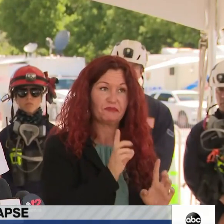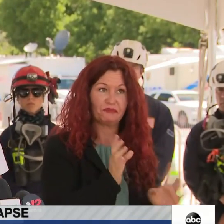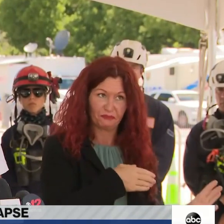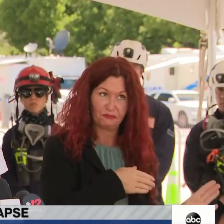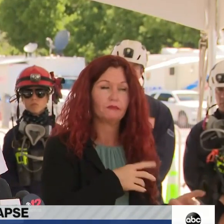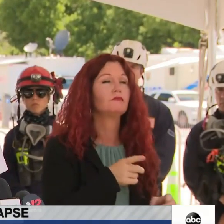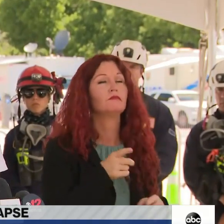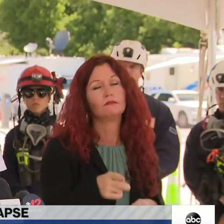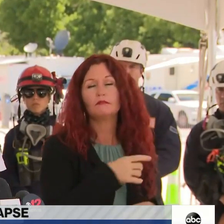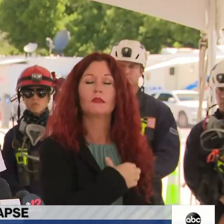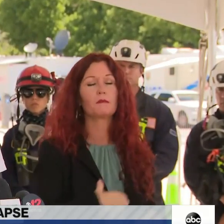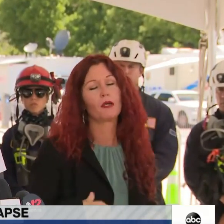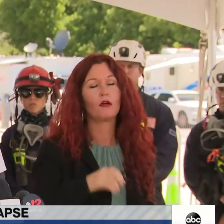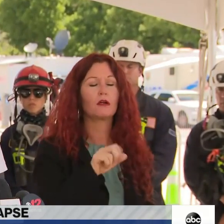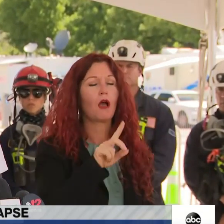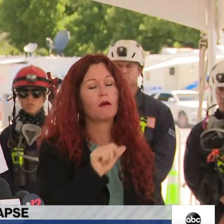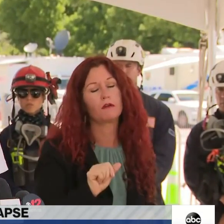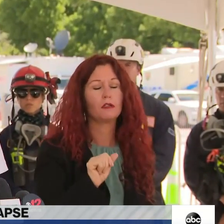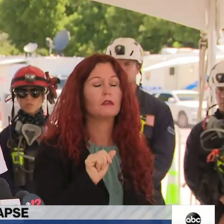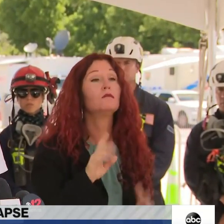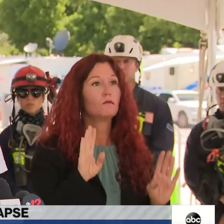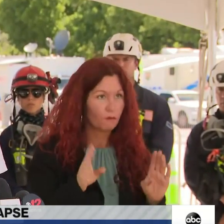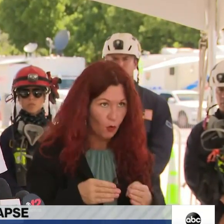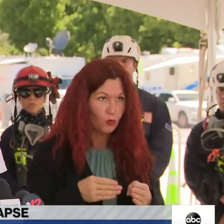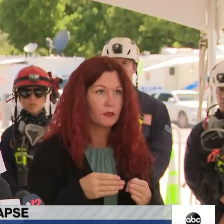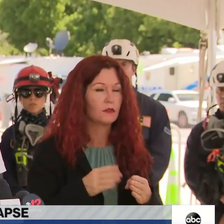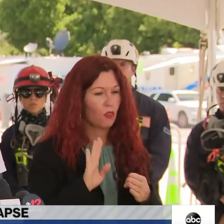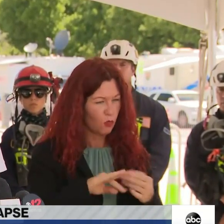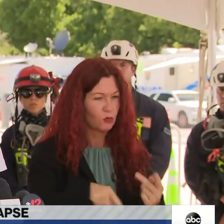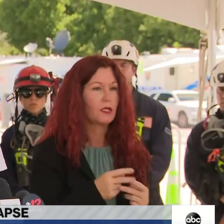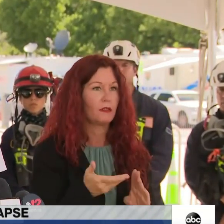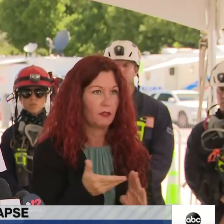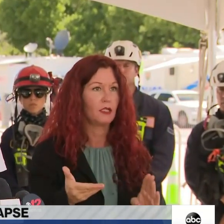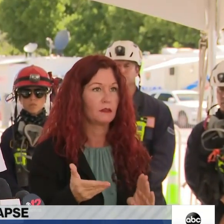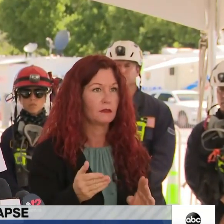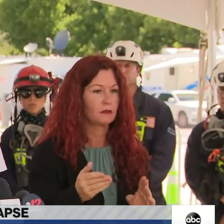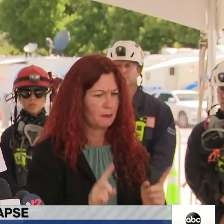the little details, and that's what makes her a great mayor.